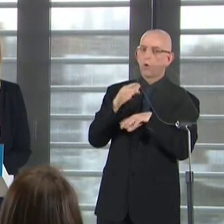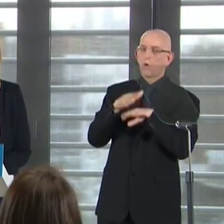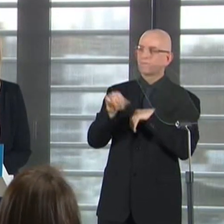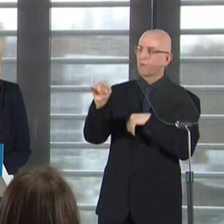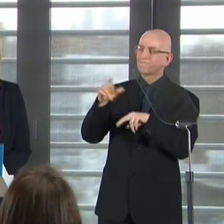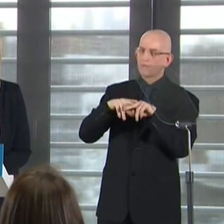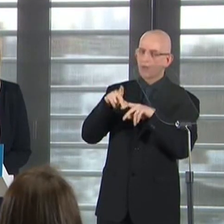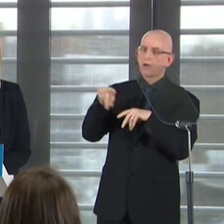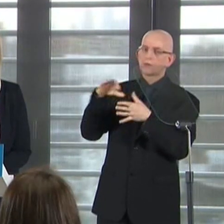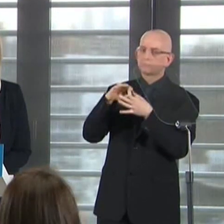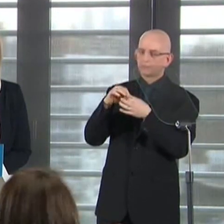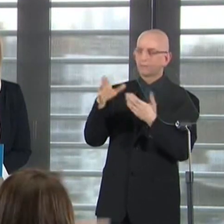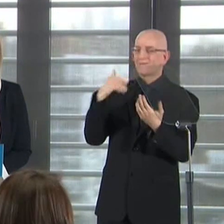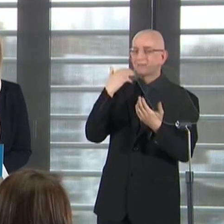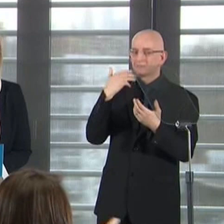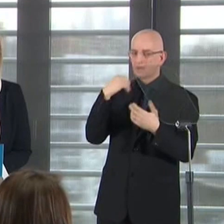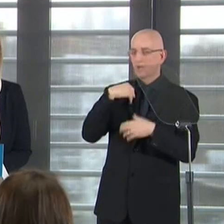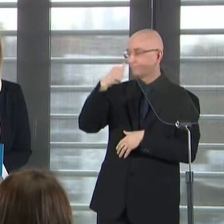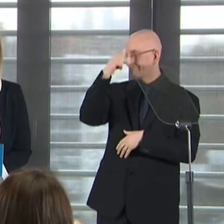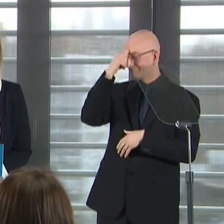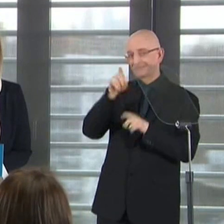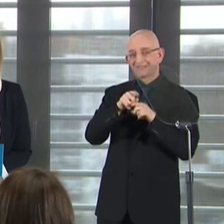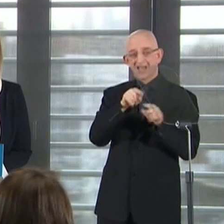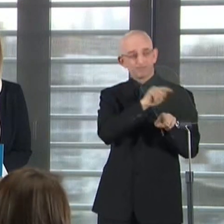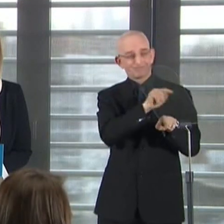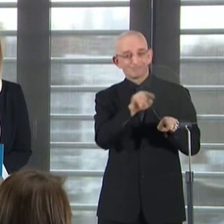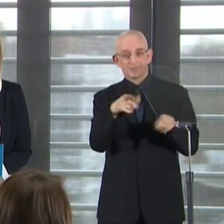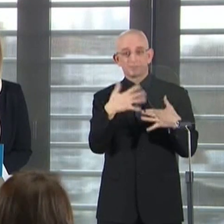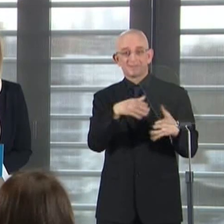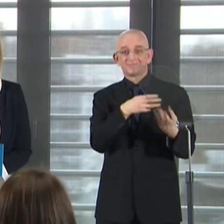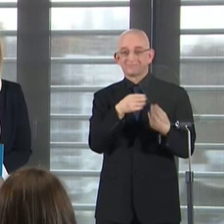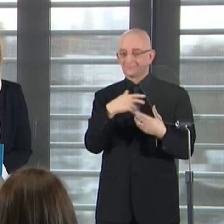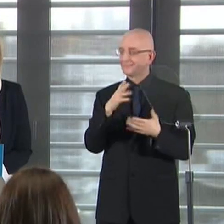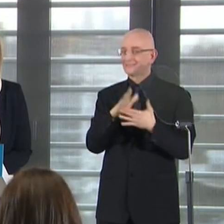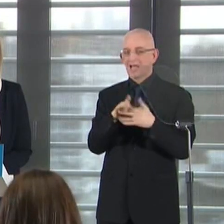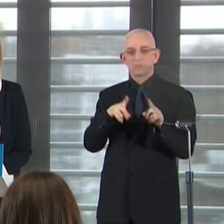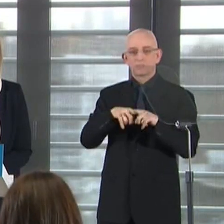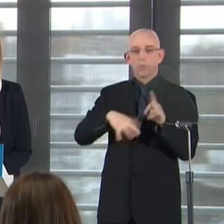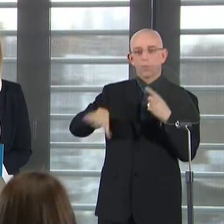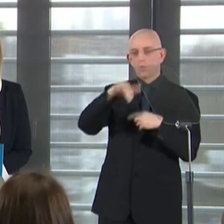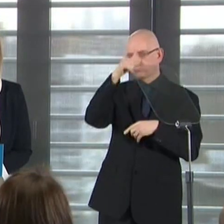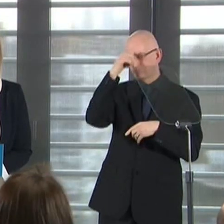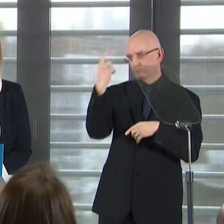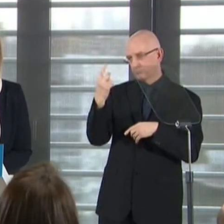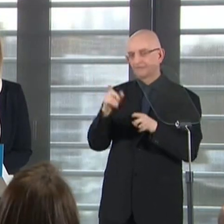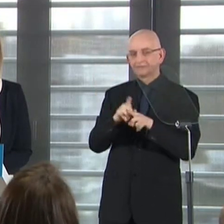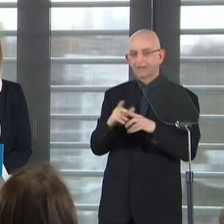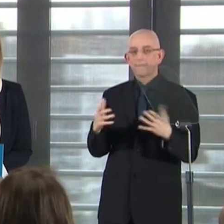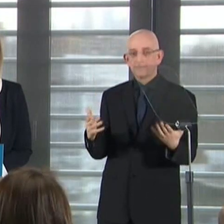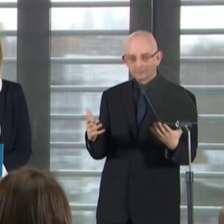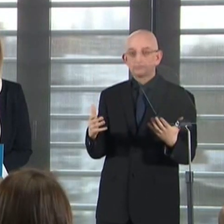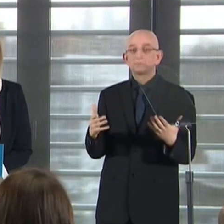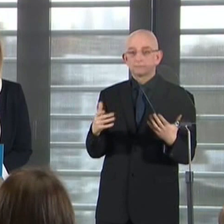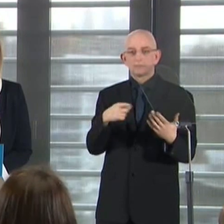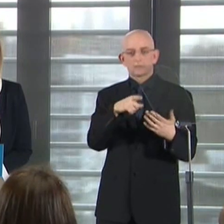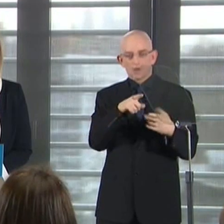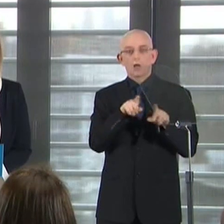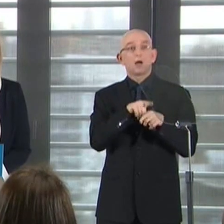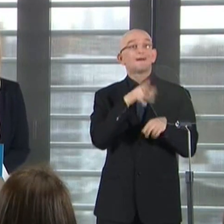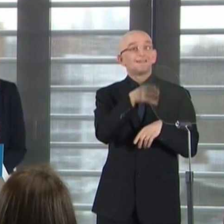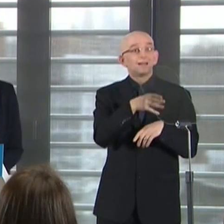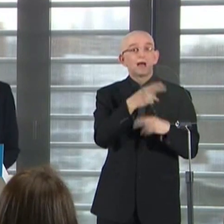every day at the RNIB, as you'd expect. We hear of around the assessments of a very challenging application